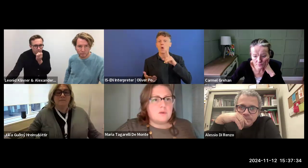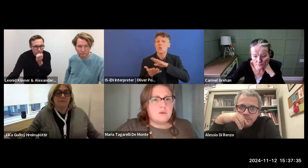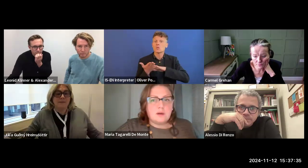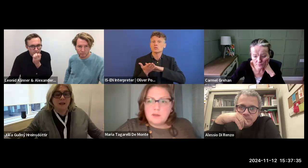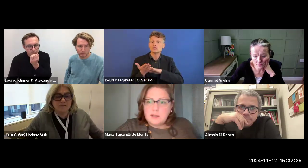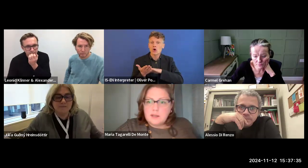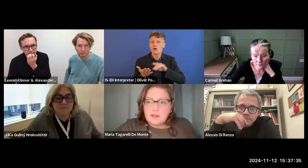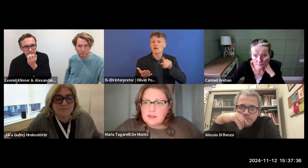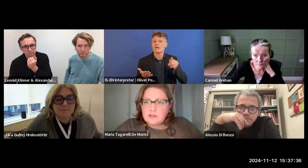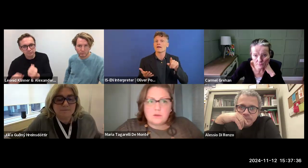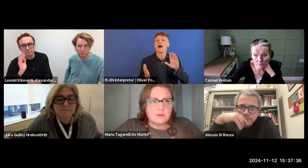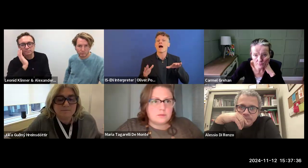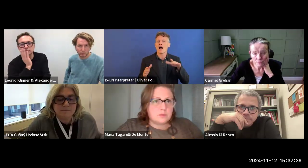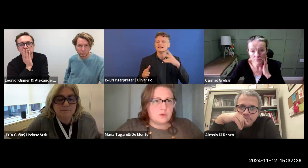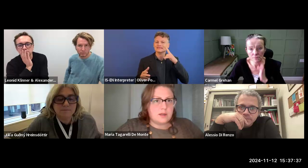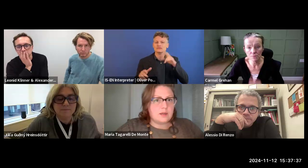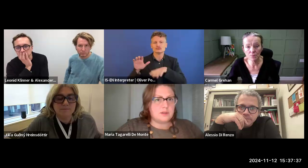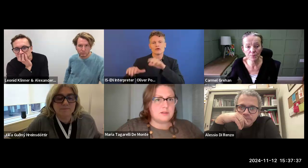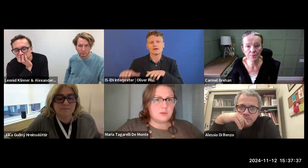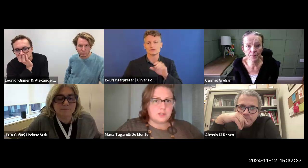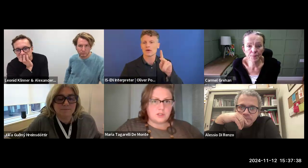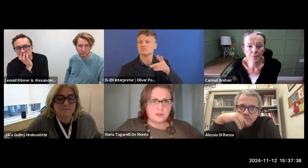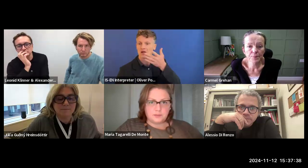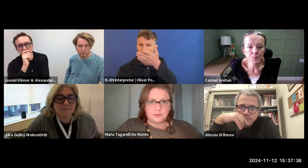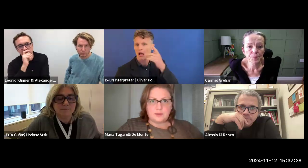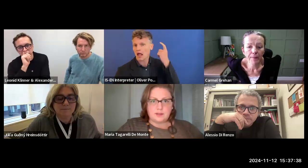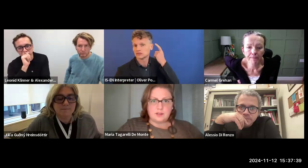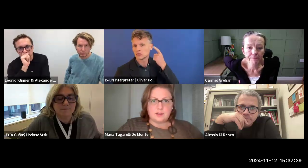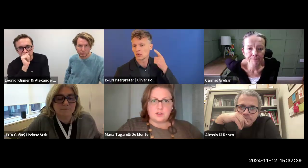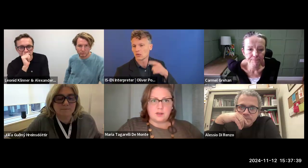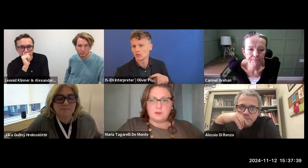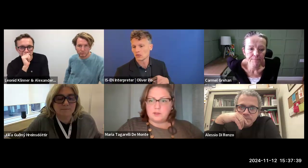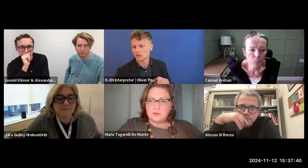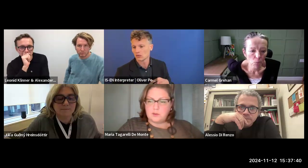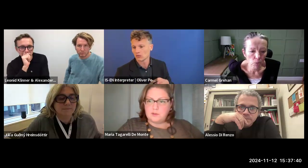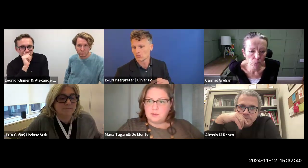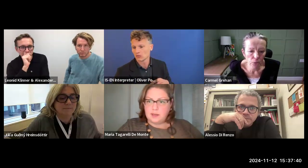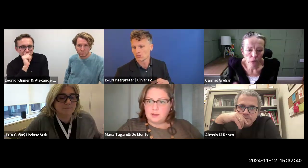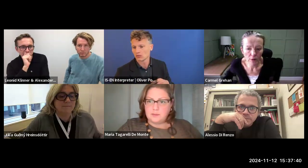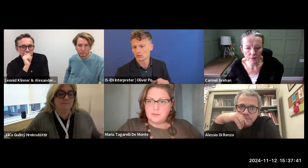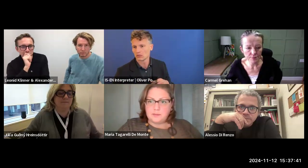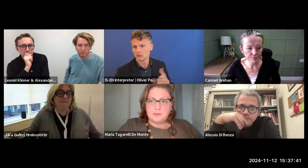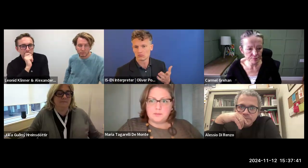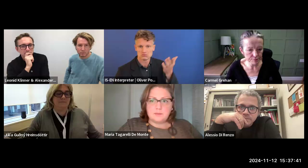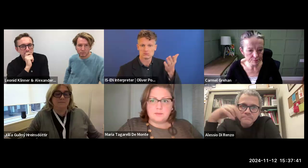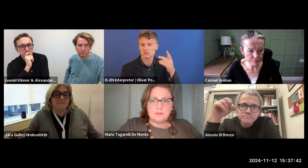fine. So I will let Alessio go ahead with his question, and then Julia, I will wait for your